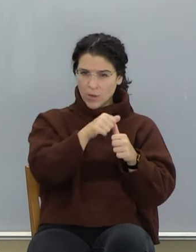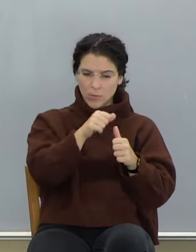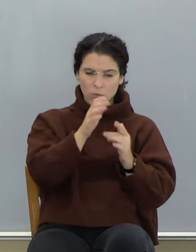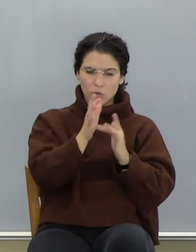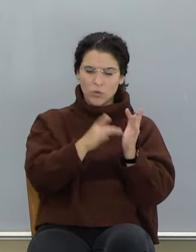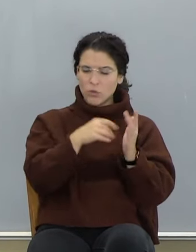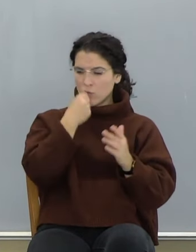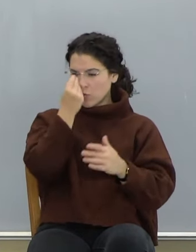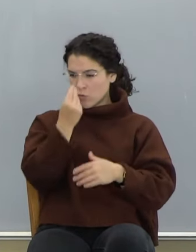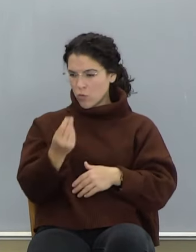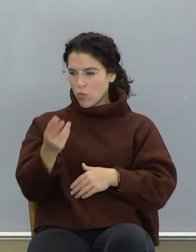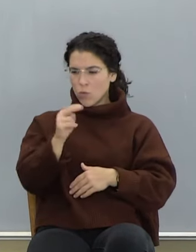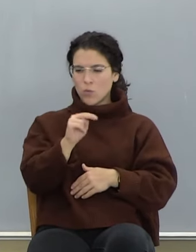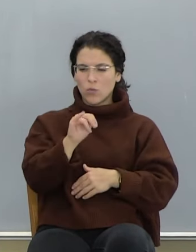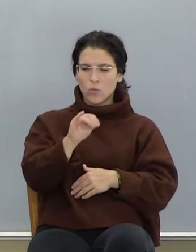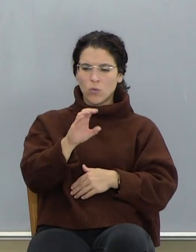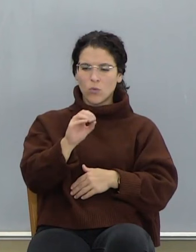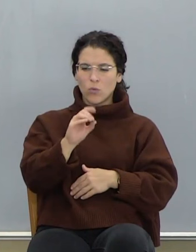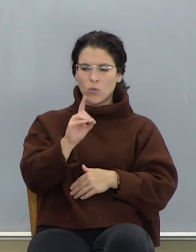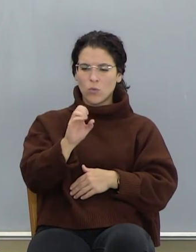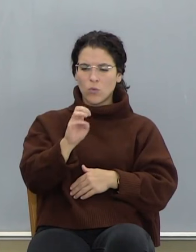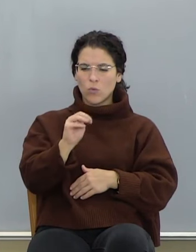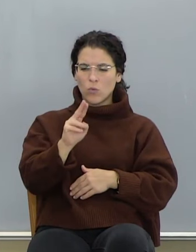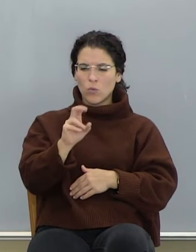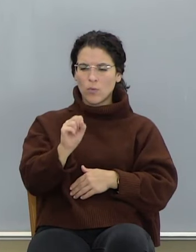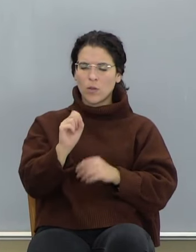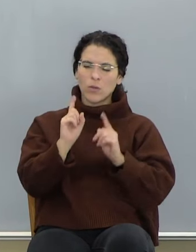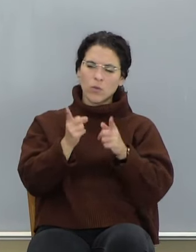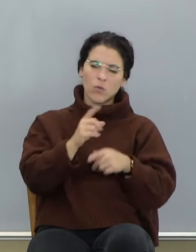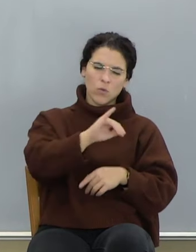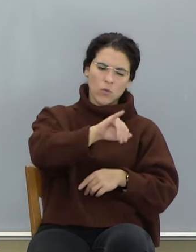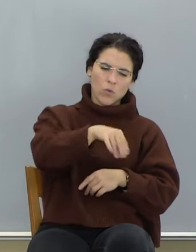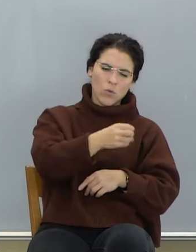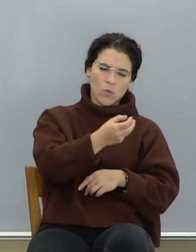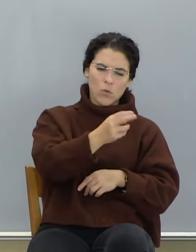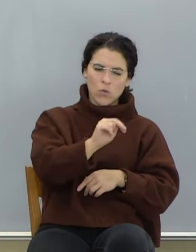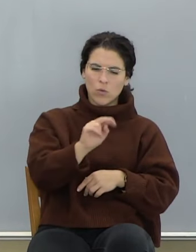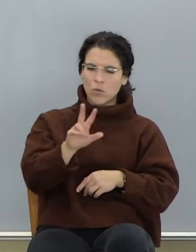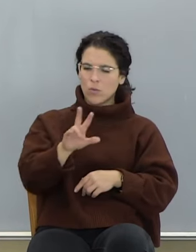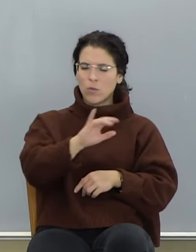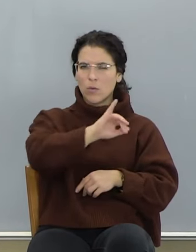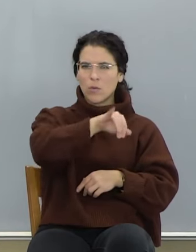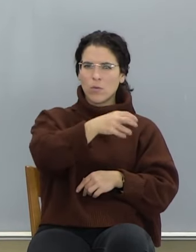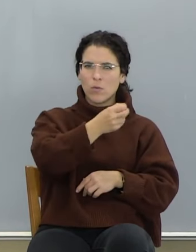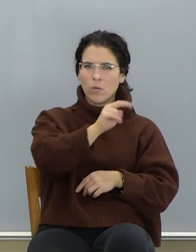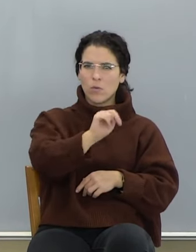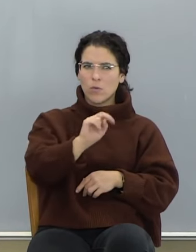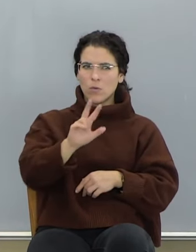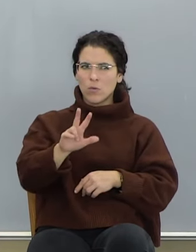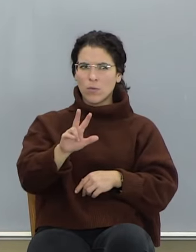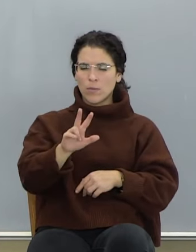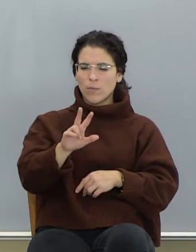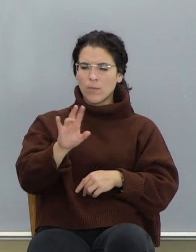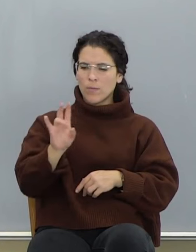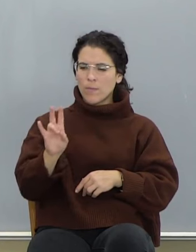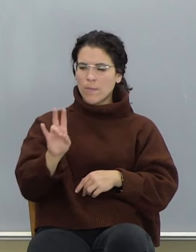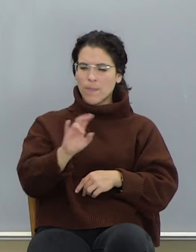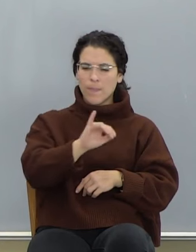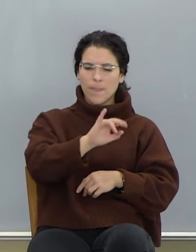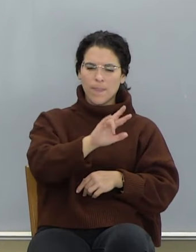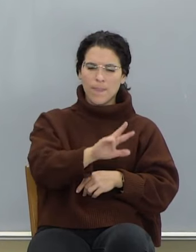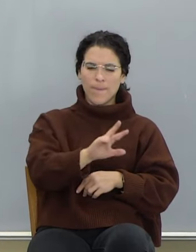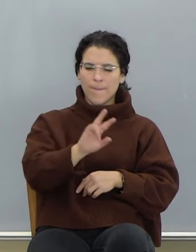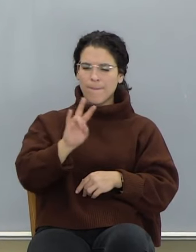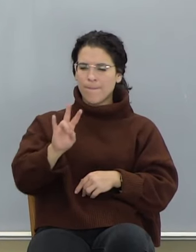Nicodemus? If you go there to John chapter 3, John chapter 3, verse 7,